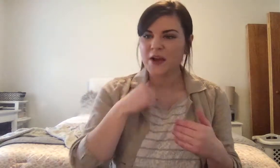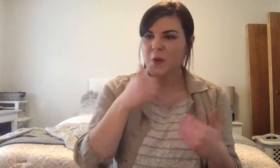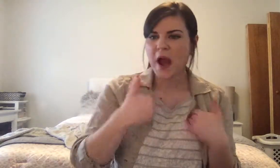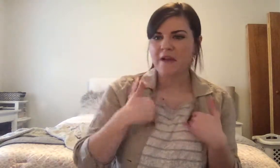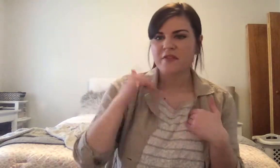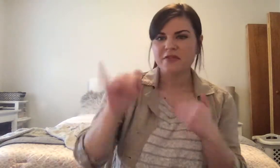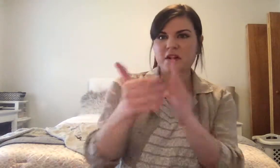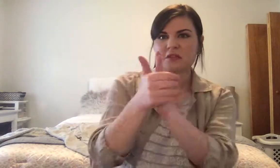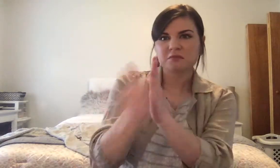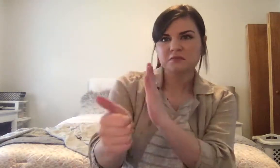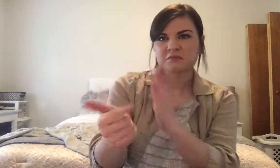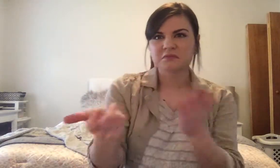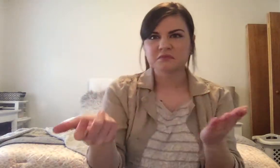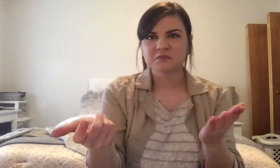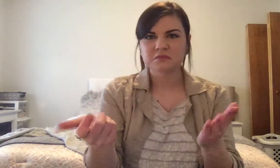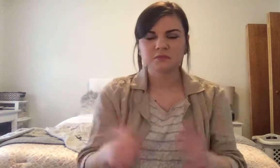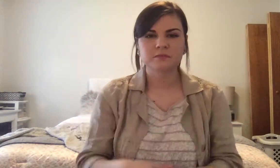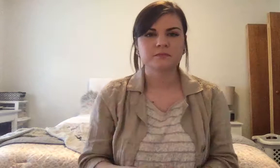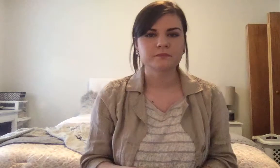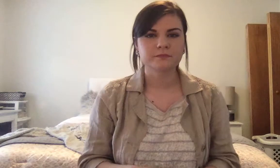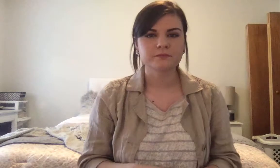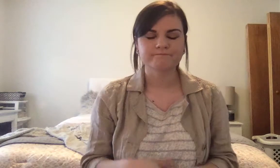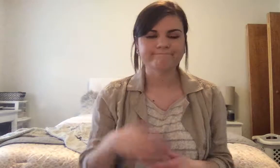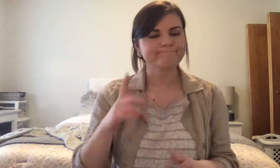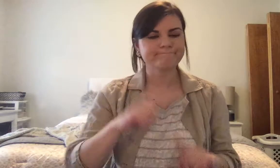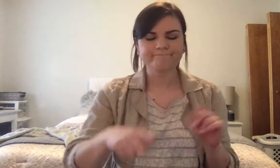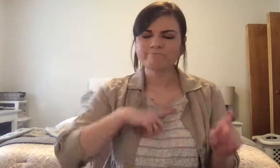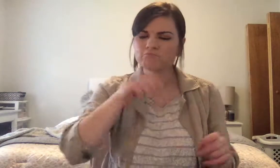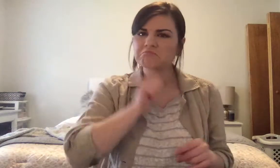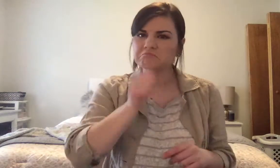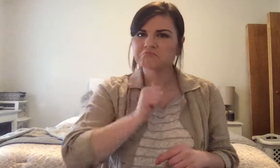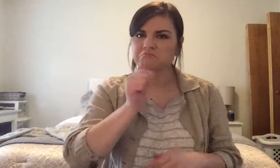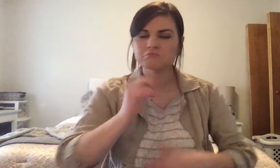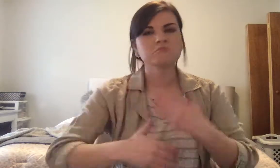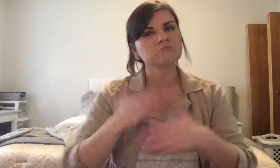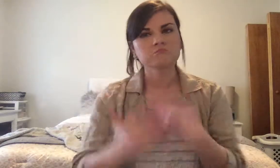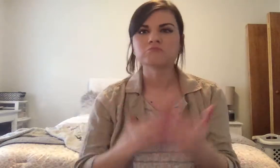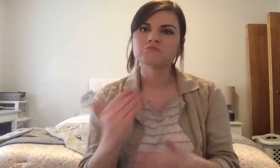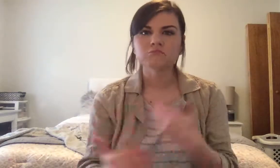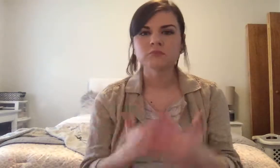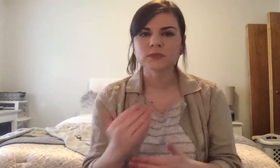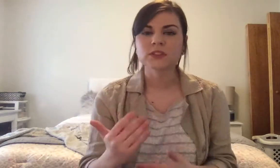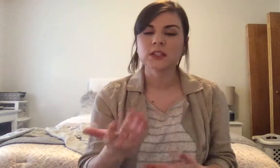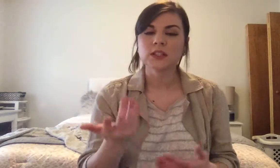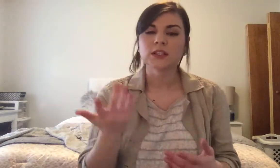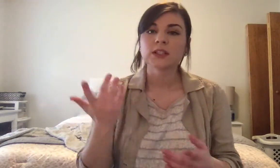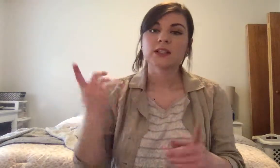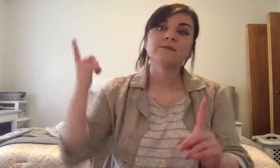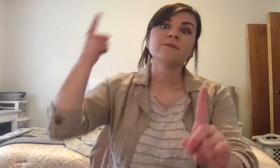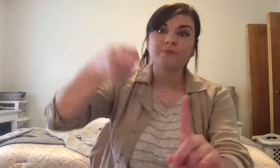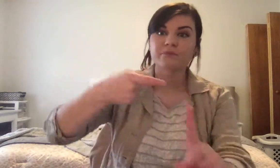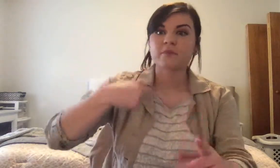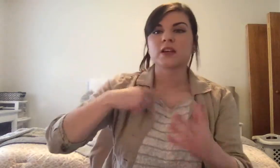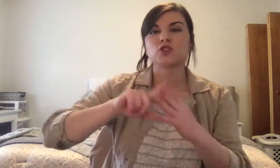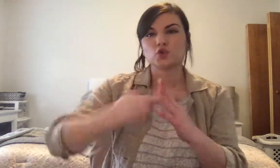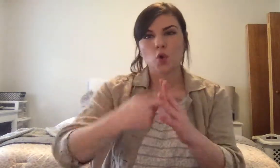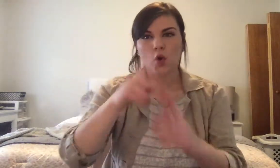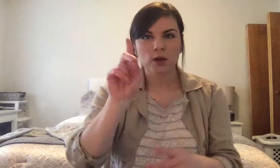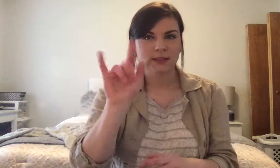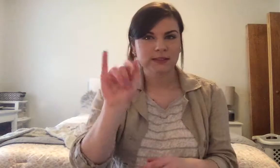skill. But I kept going along, and eventually I got interested in shooting digital, so I bought a digital camera. I